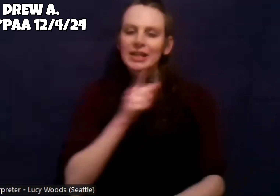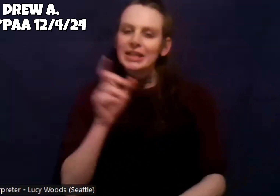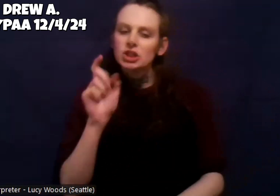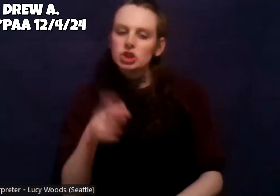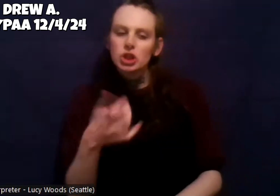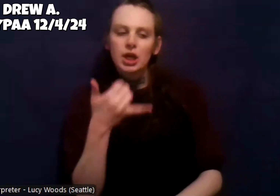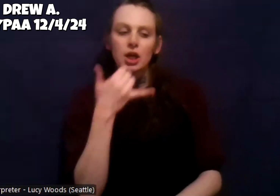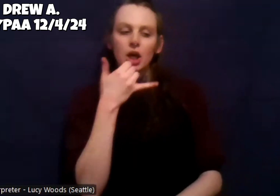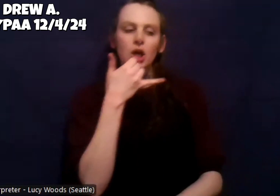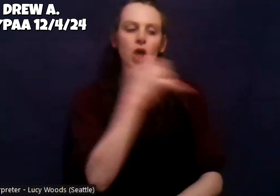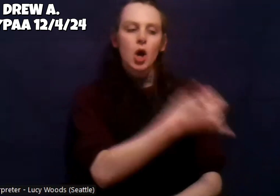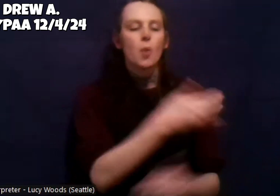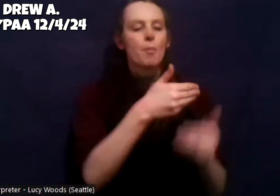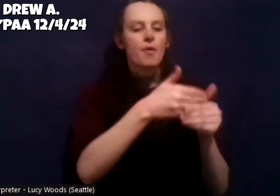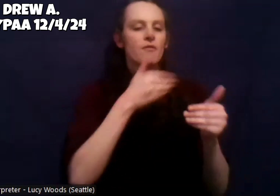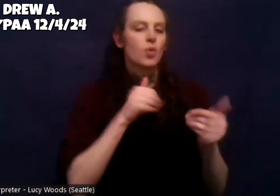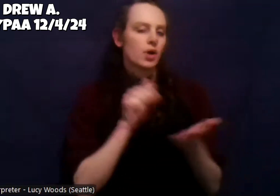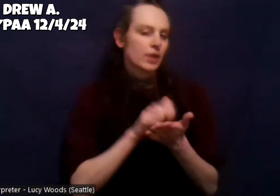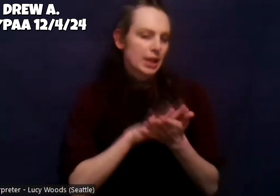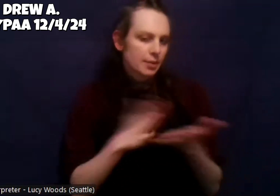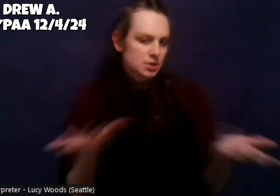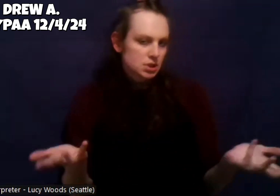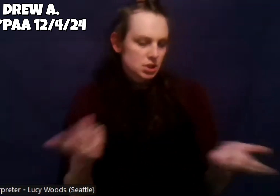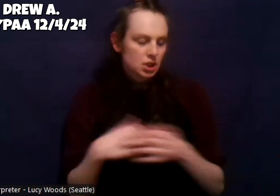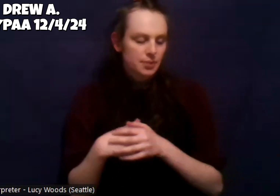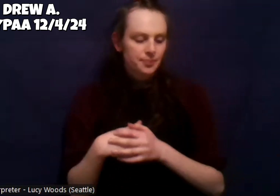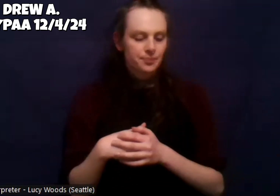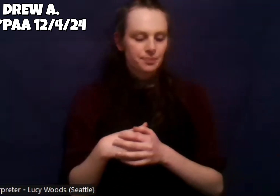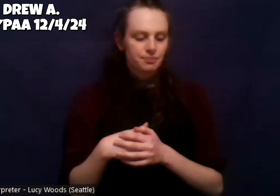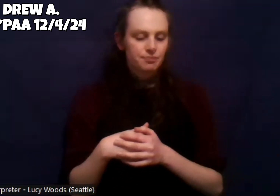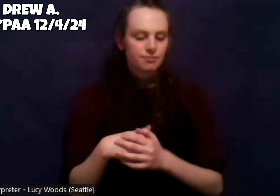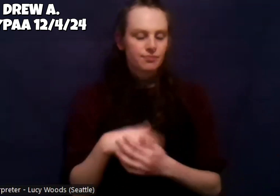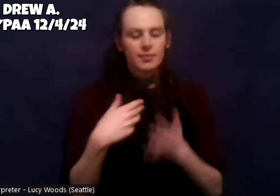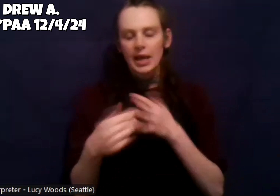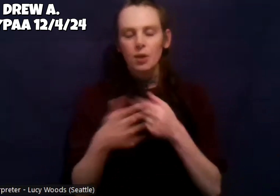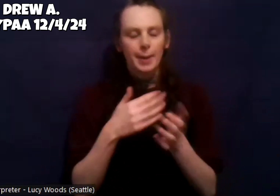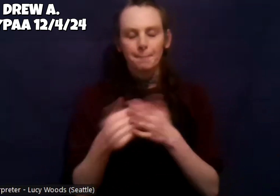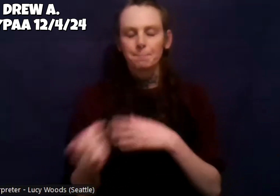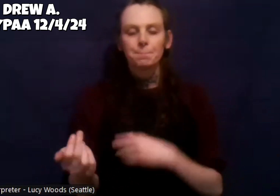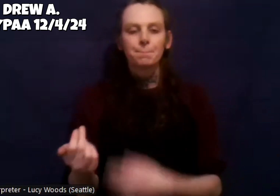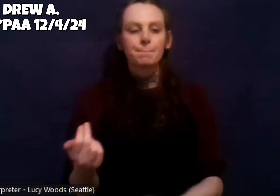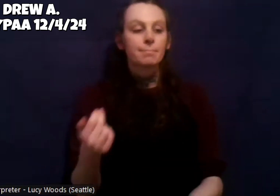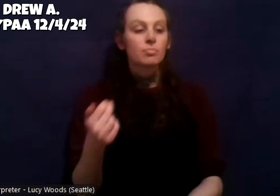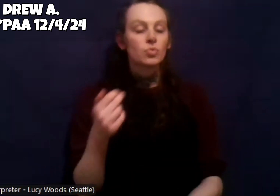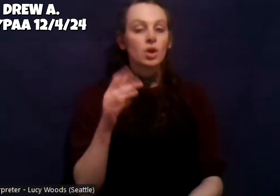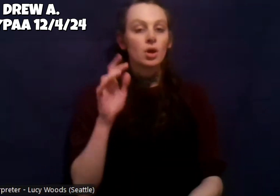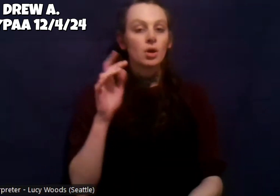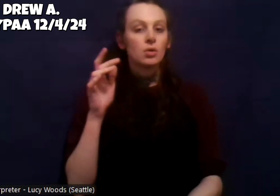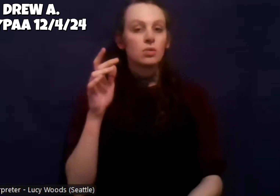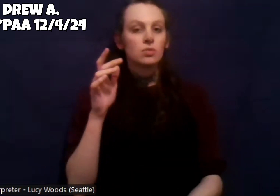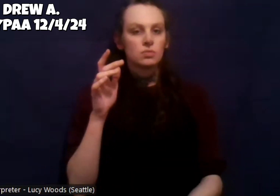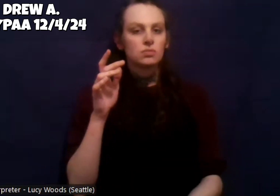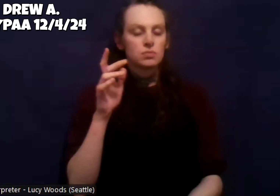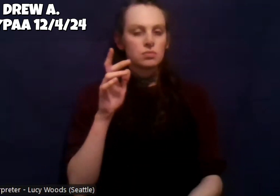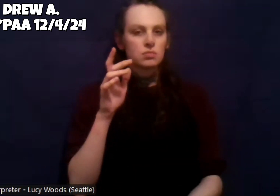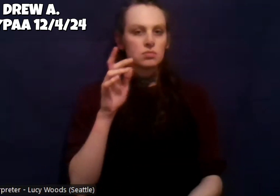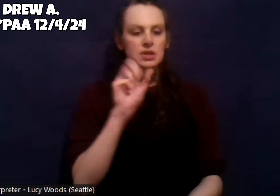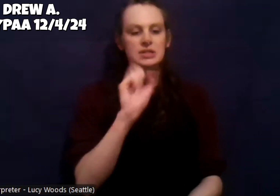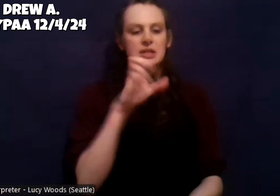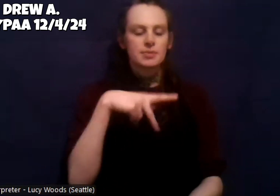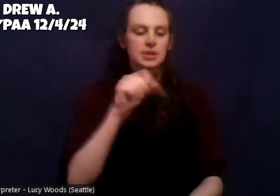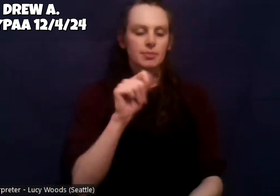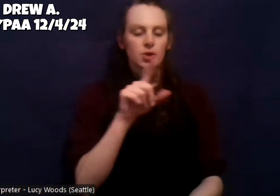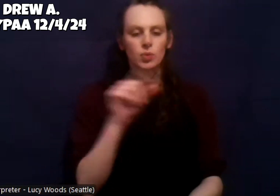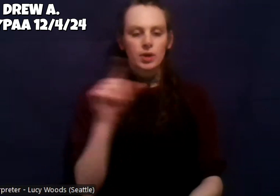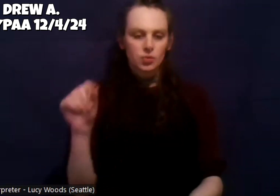Anyways, I had just gone on like a real or just relapsed and like gone to like really do it up. Like I went out